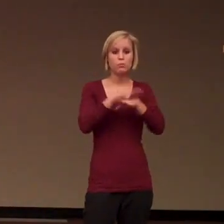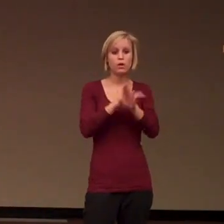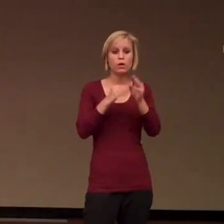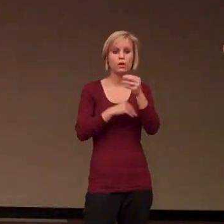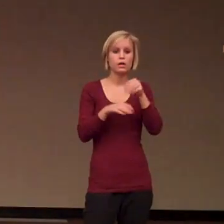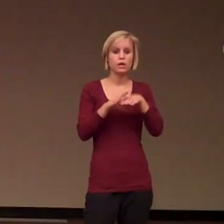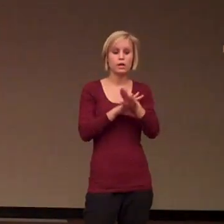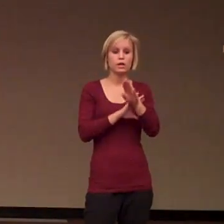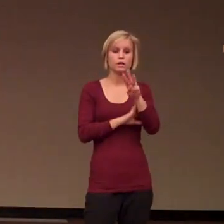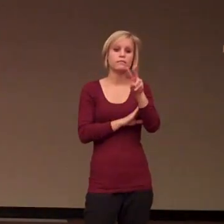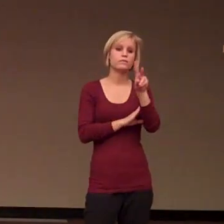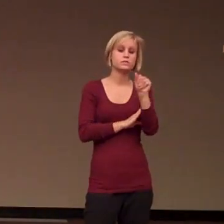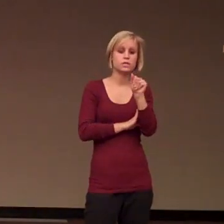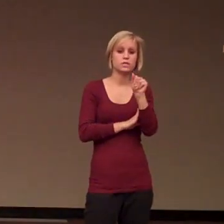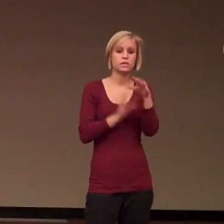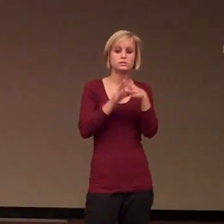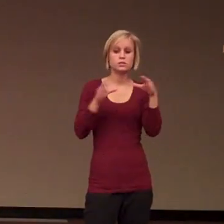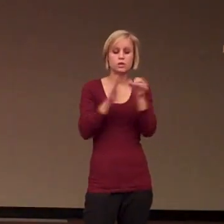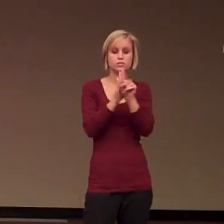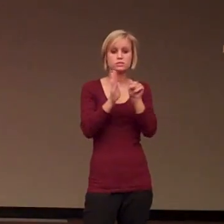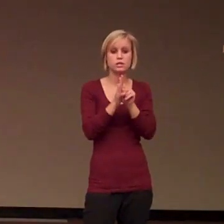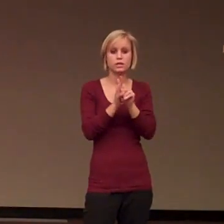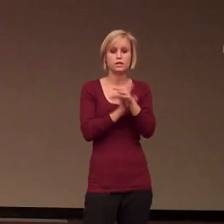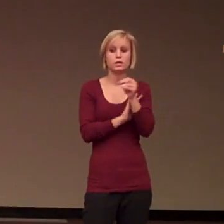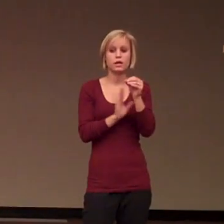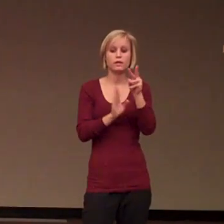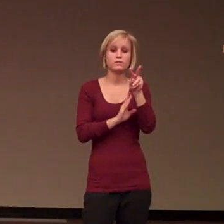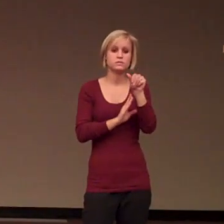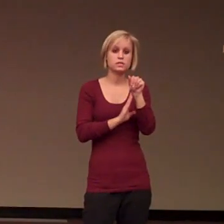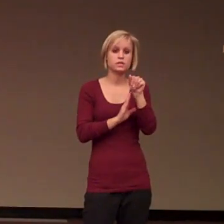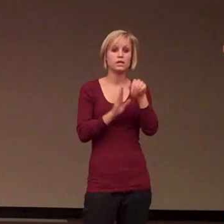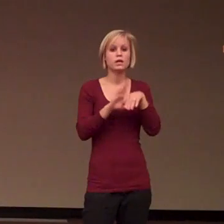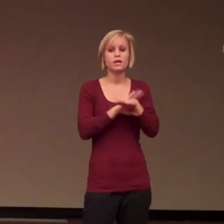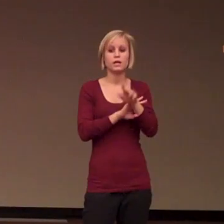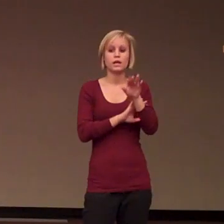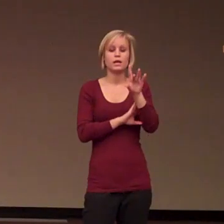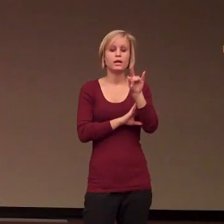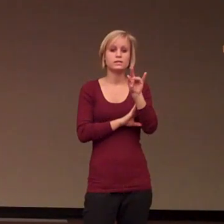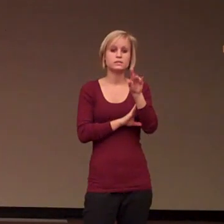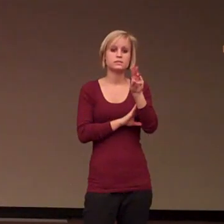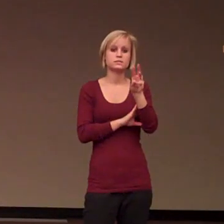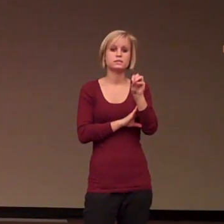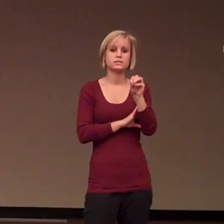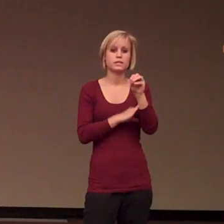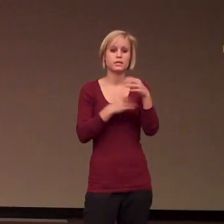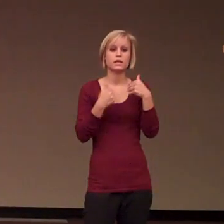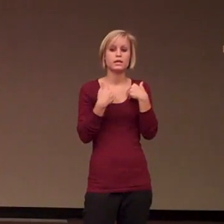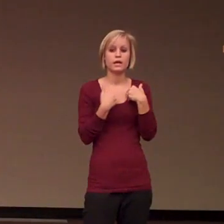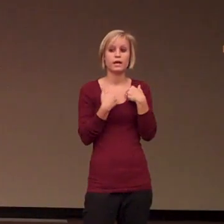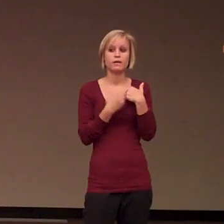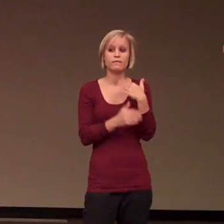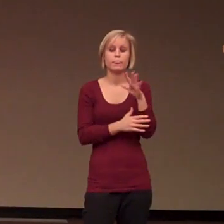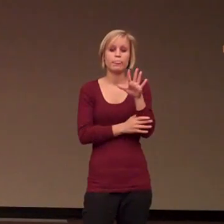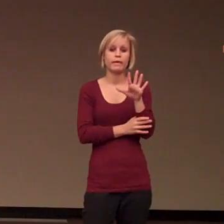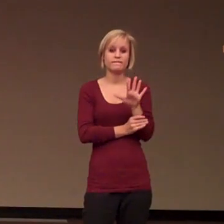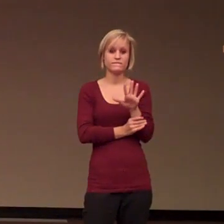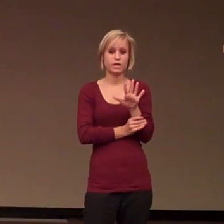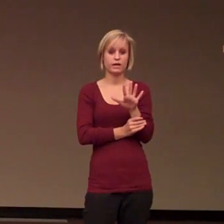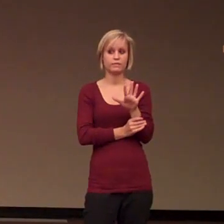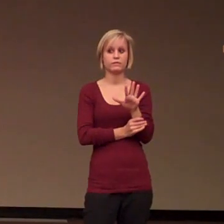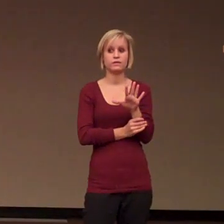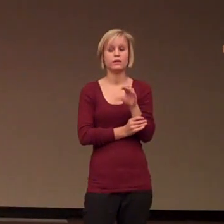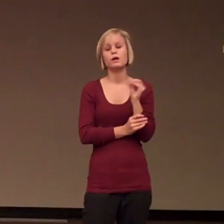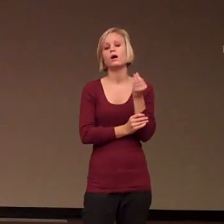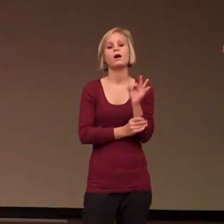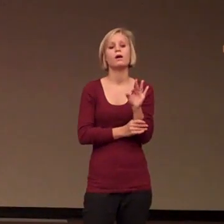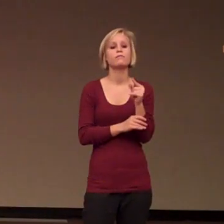state. And Virginia in 1860 had 5